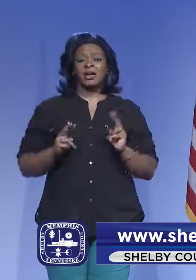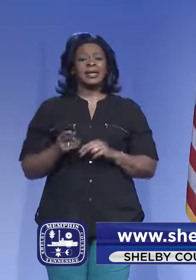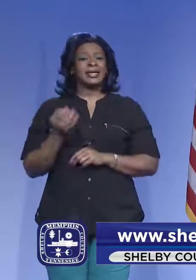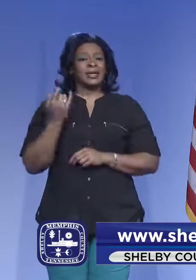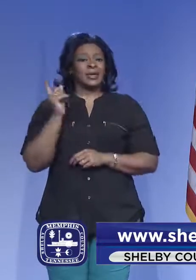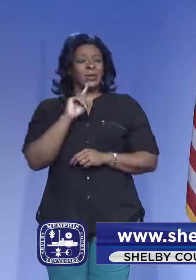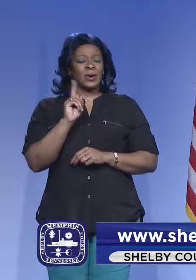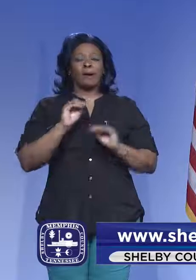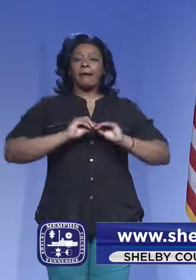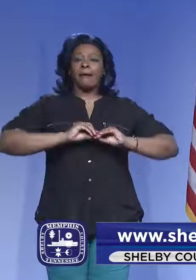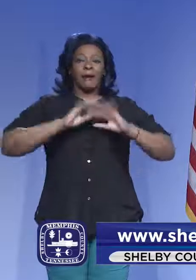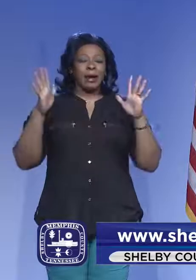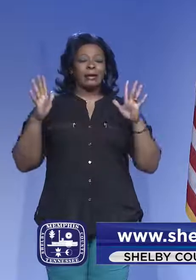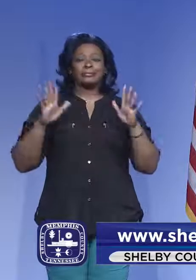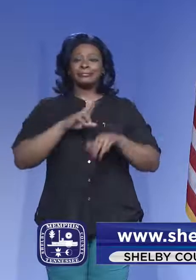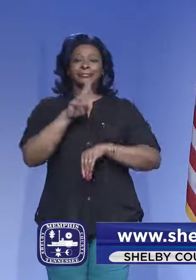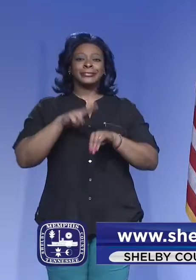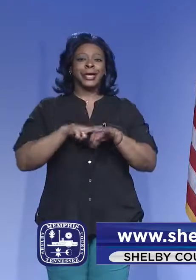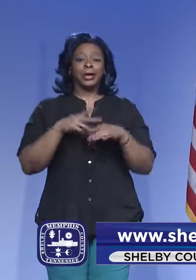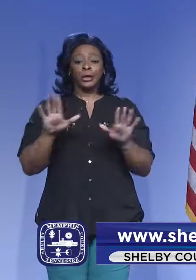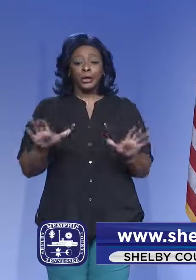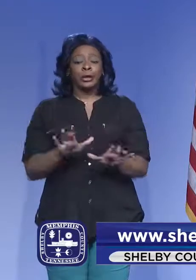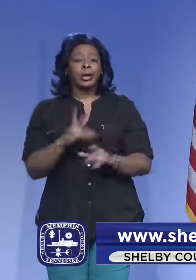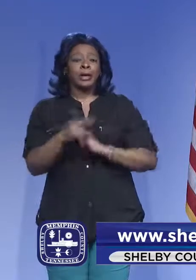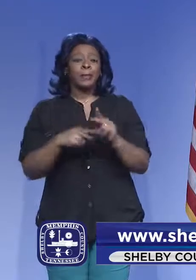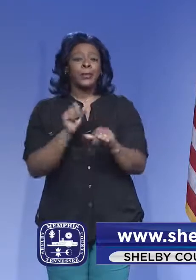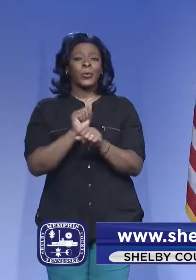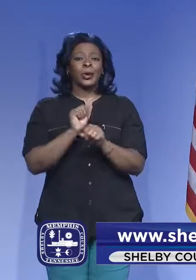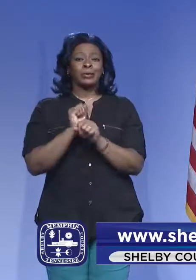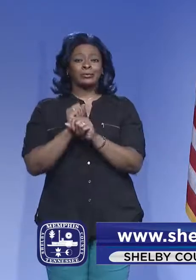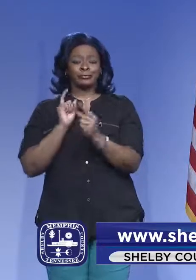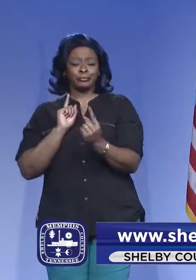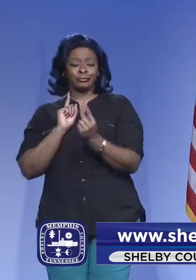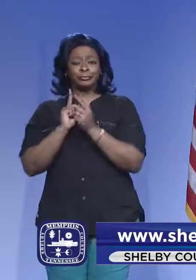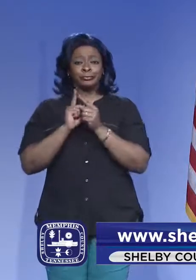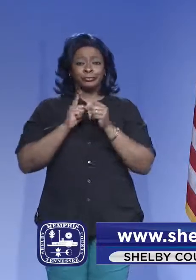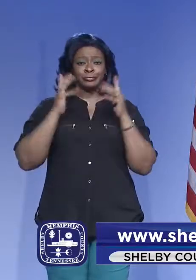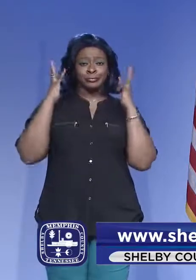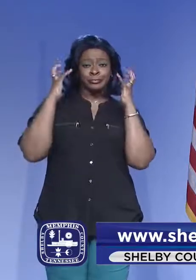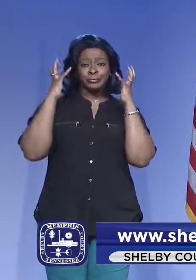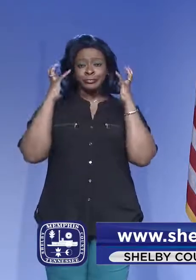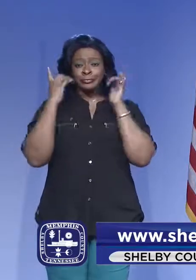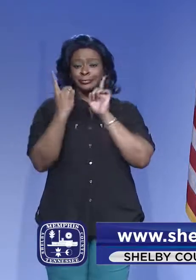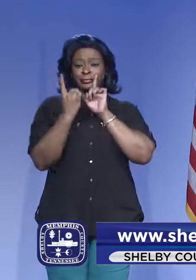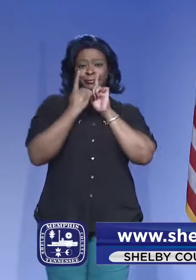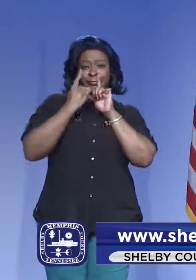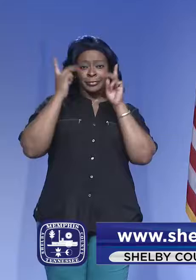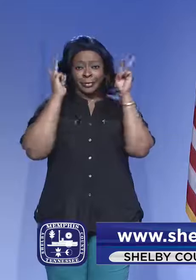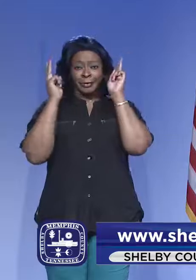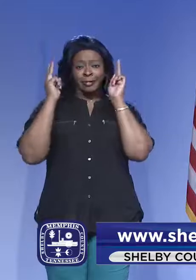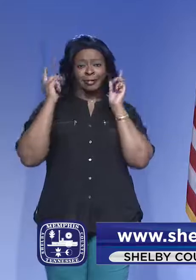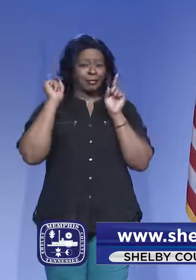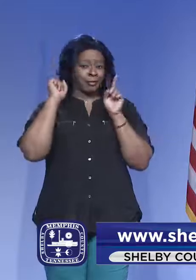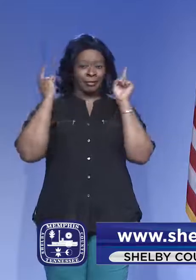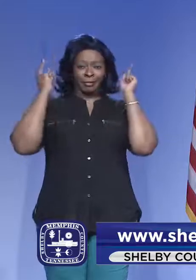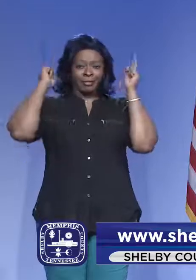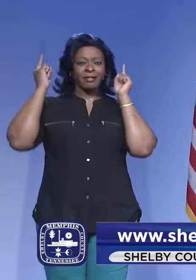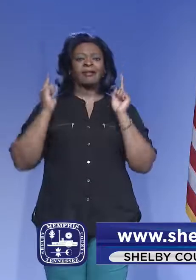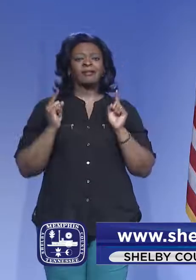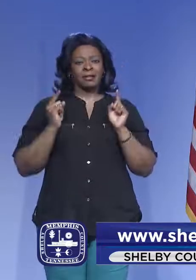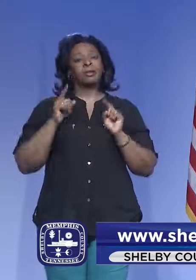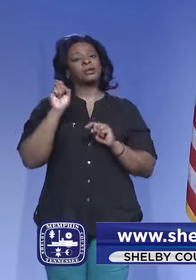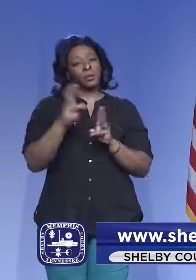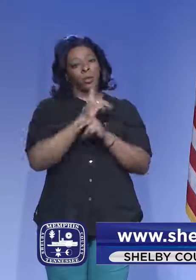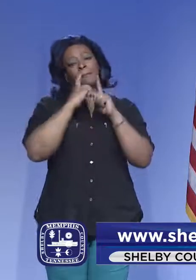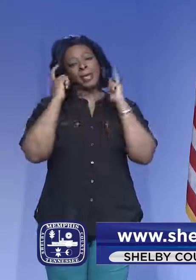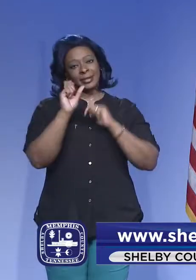there's obviously in the nature of what you do, you're in close proximity to someone, you should